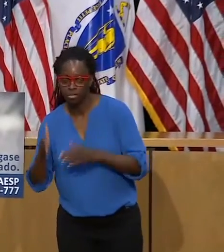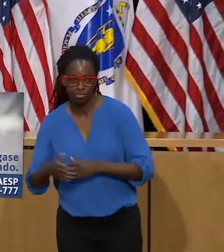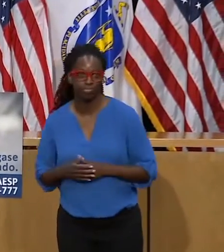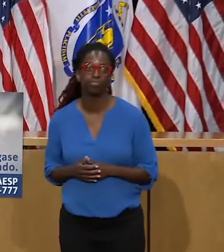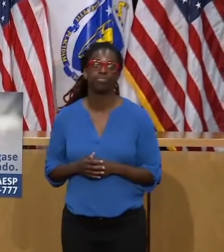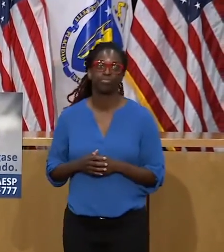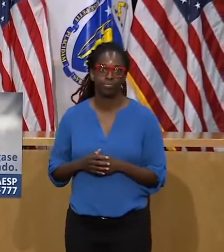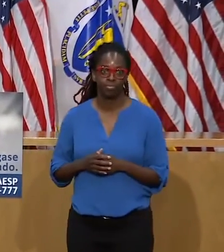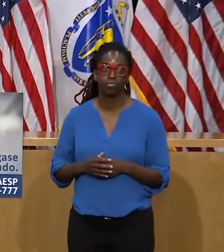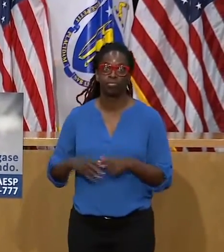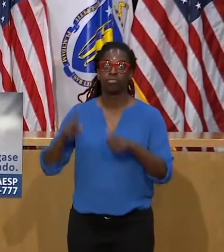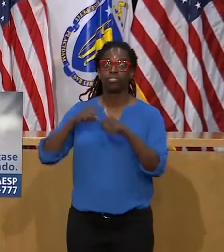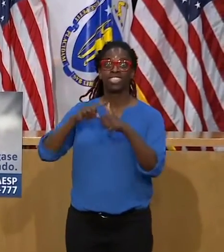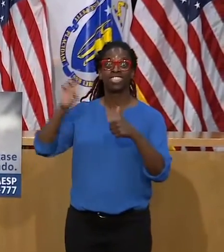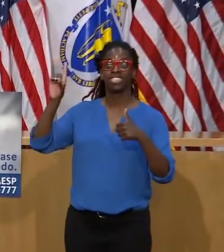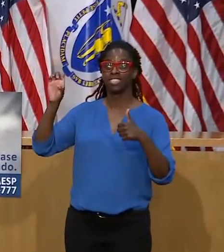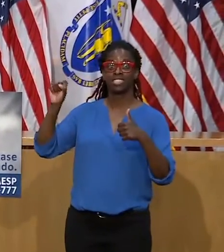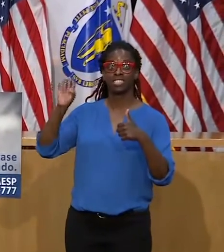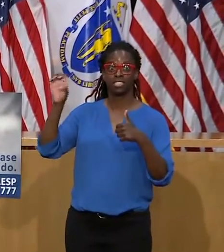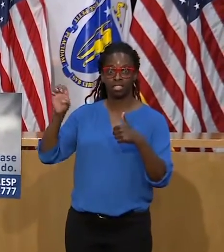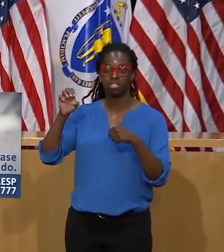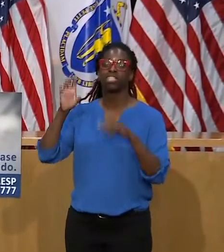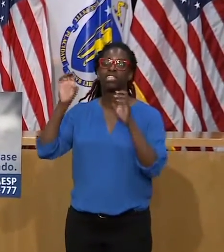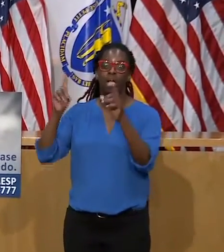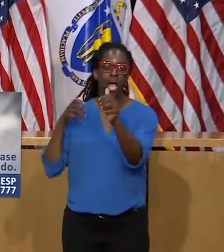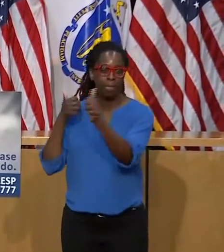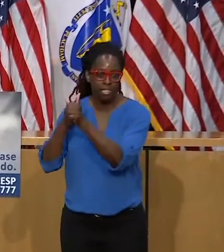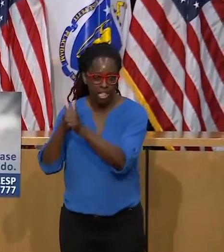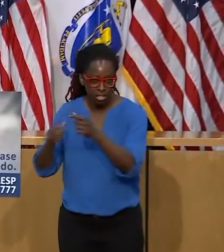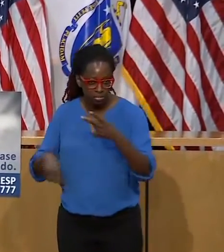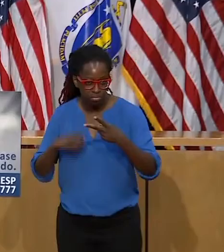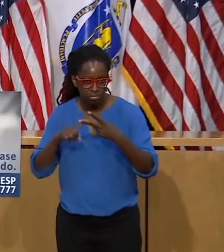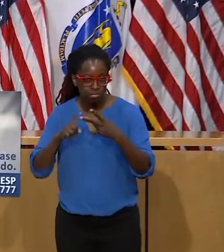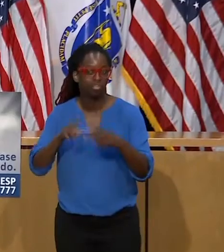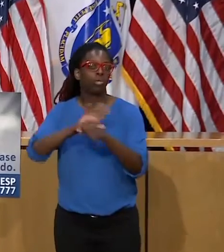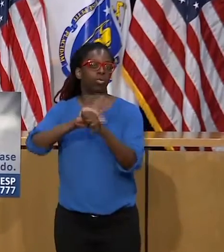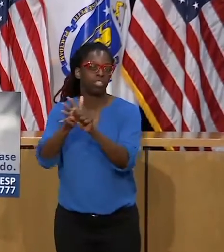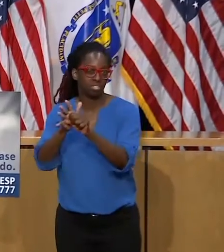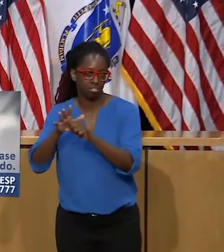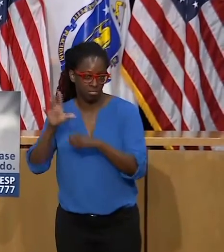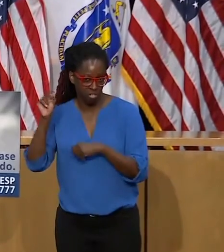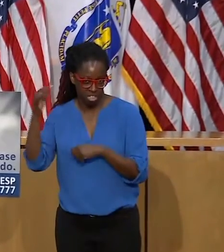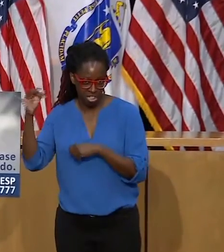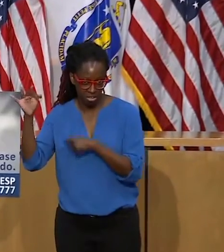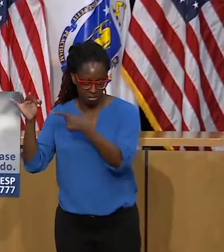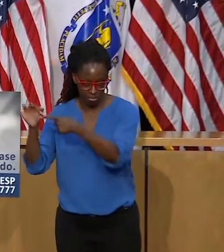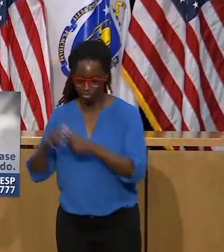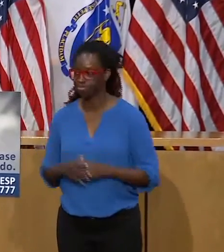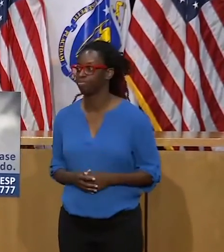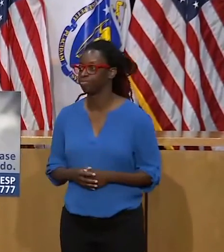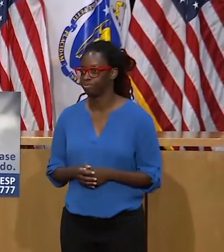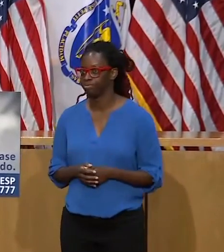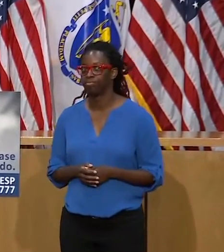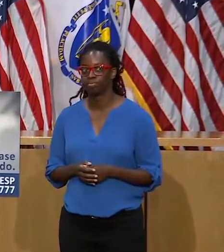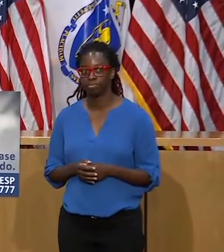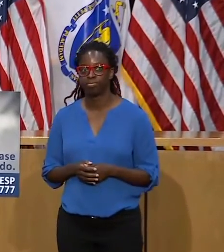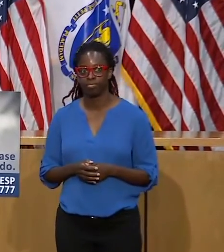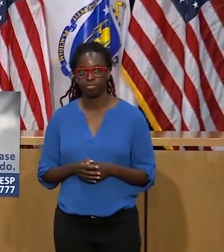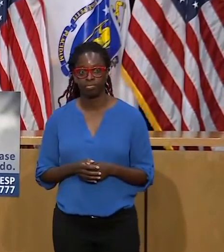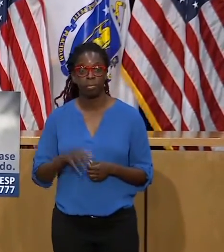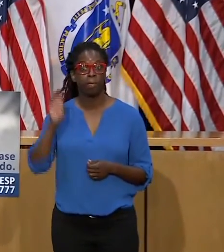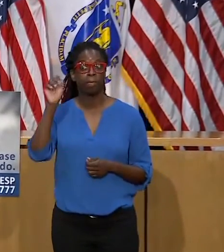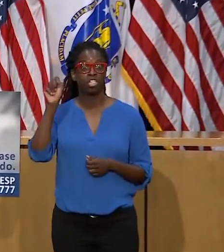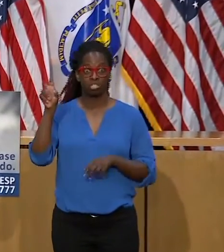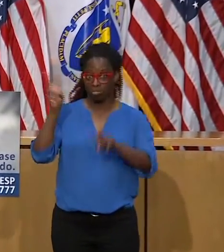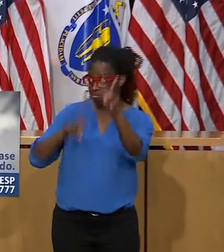and hospitalizations in the Commonwealth. Massachusetts continues to see encouraging public health data to support